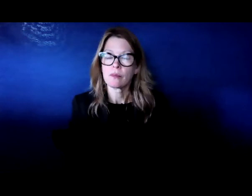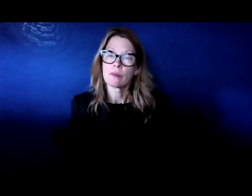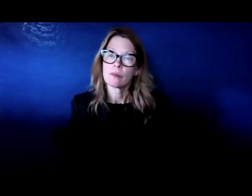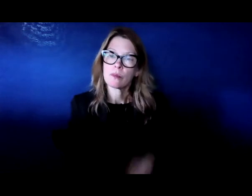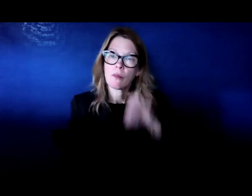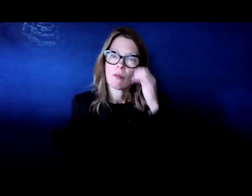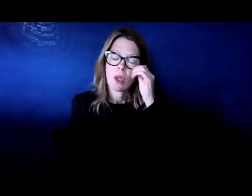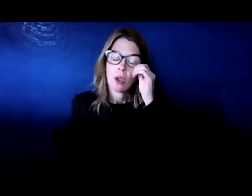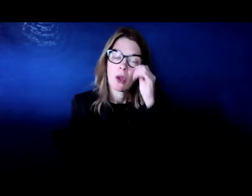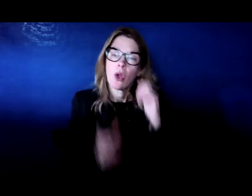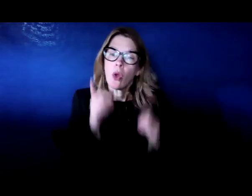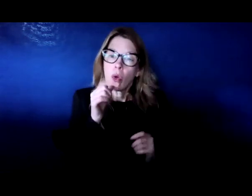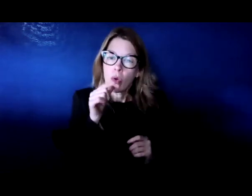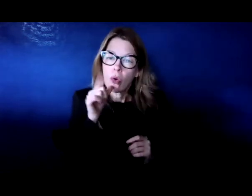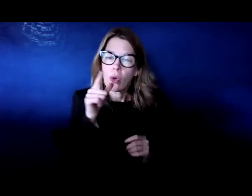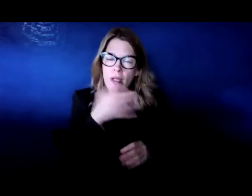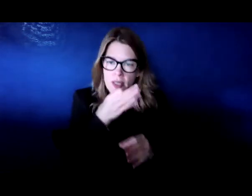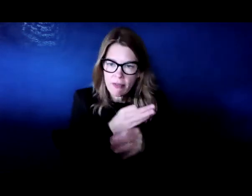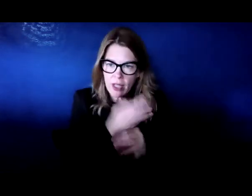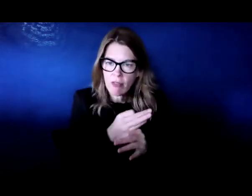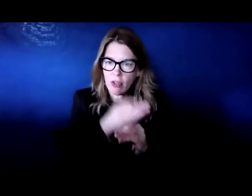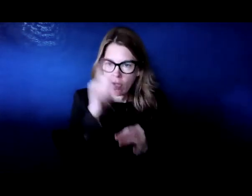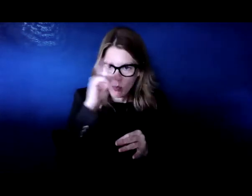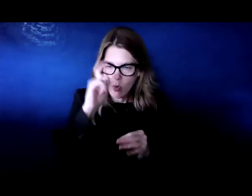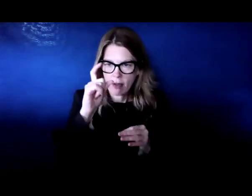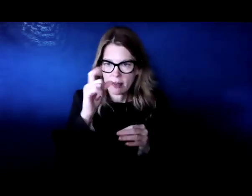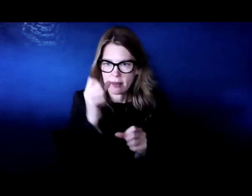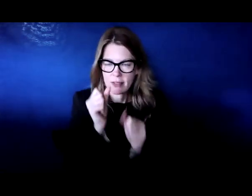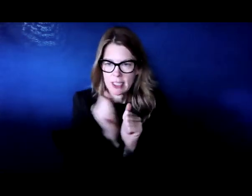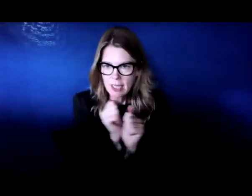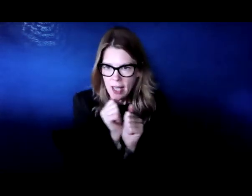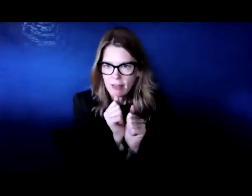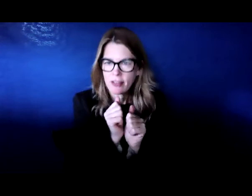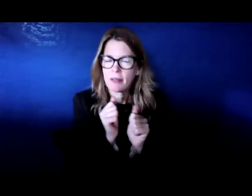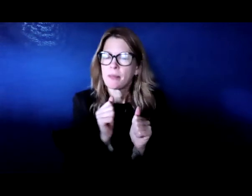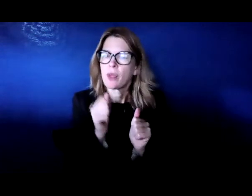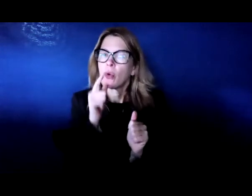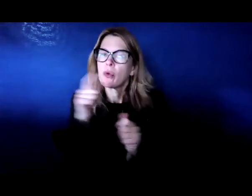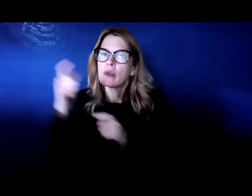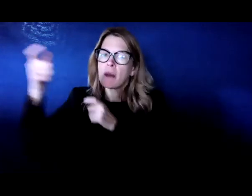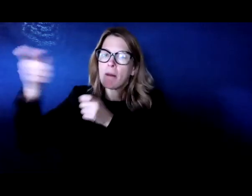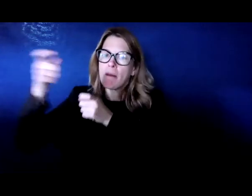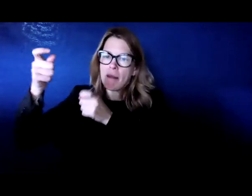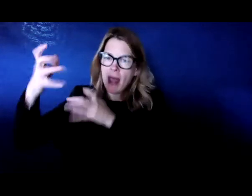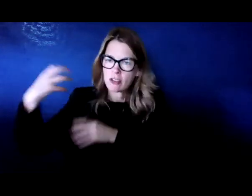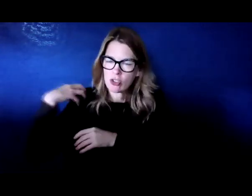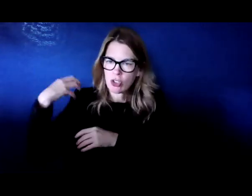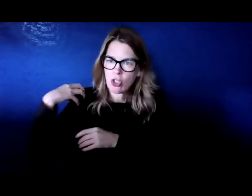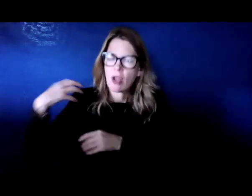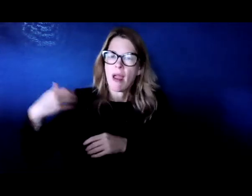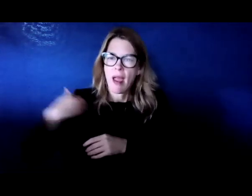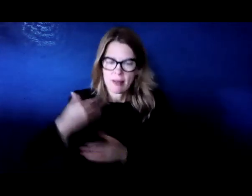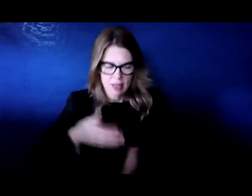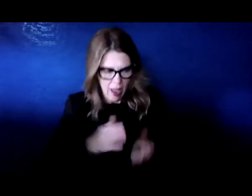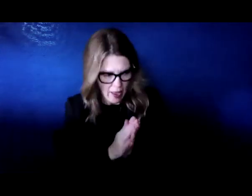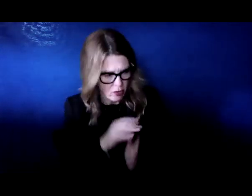Who then is the faithful and wise slave whom his master has put in charge of his household to give the other